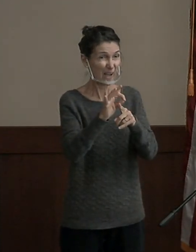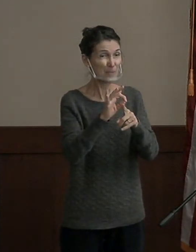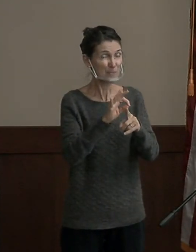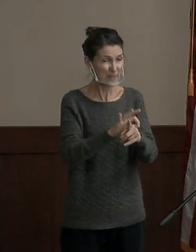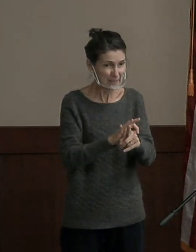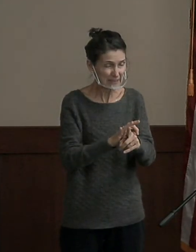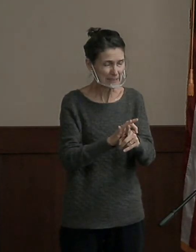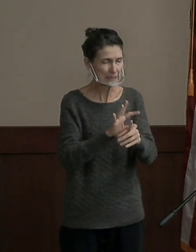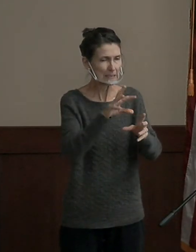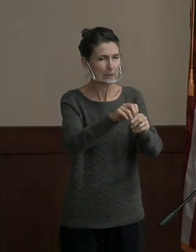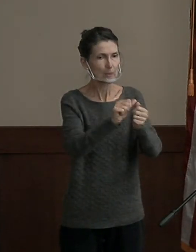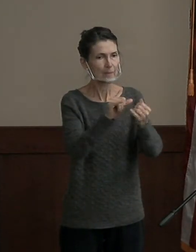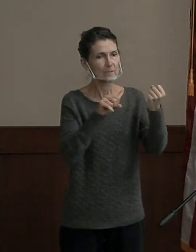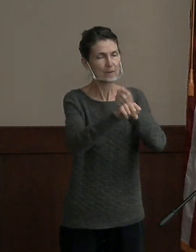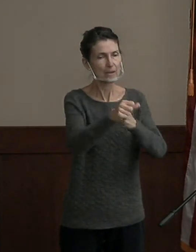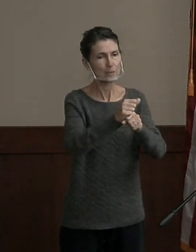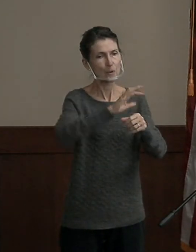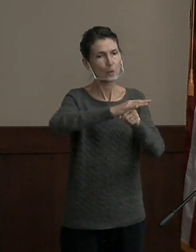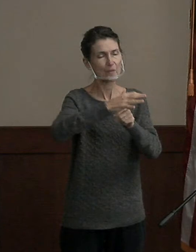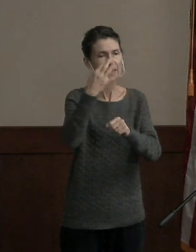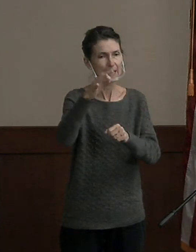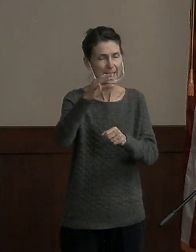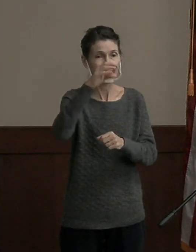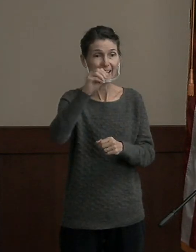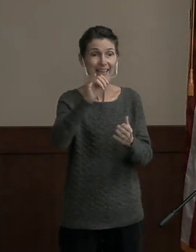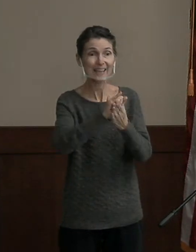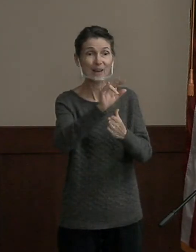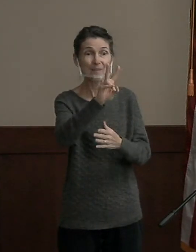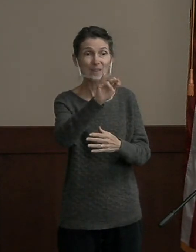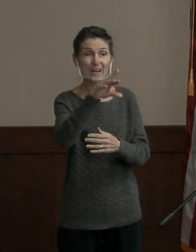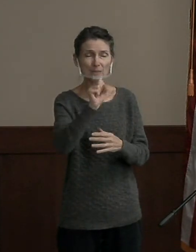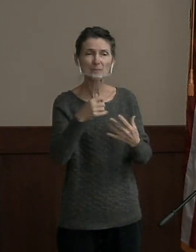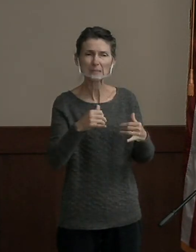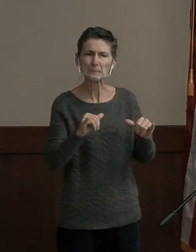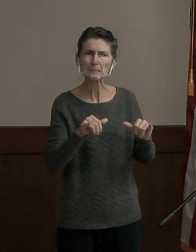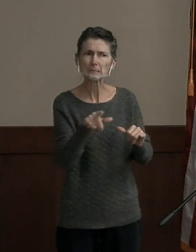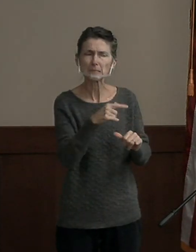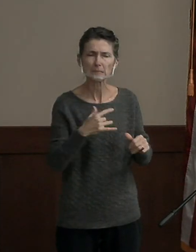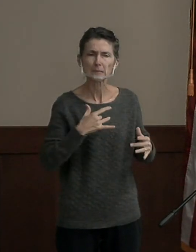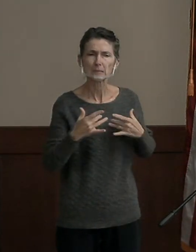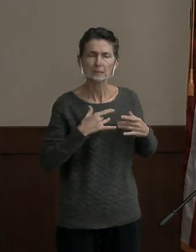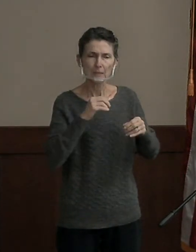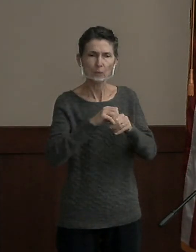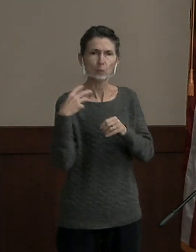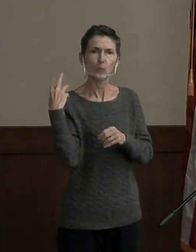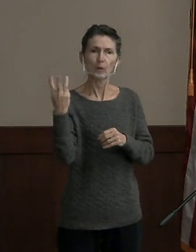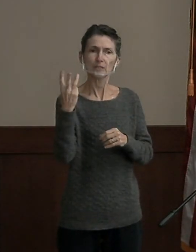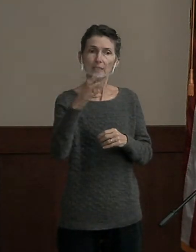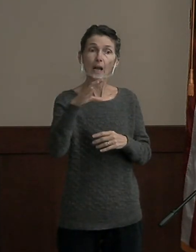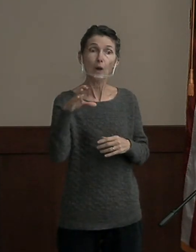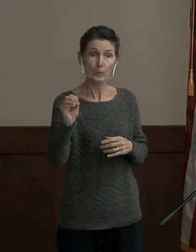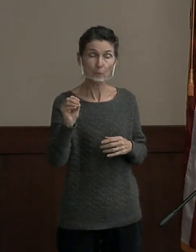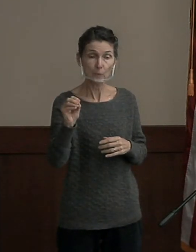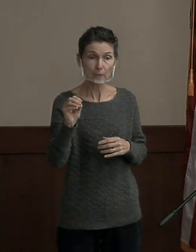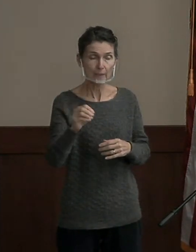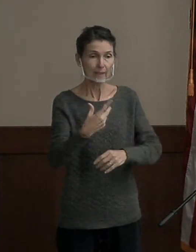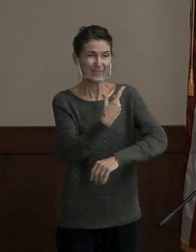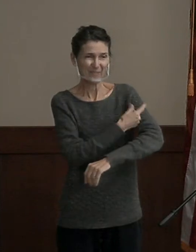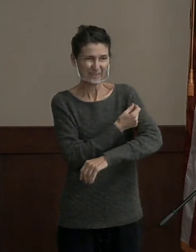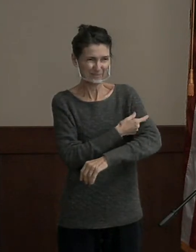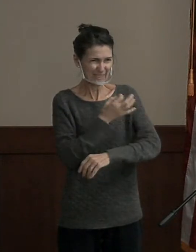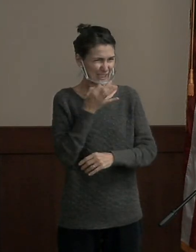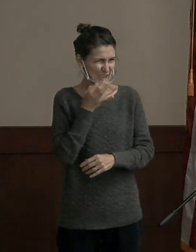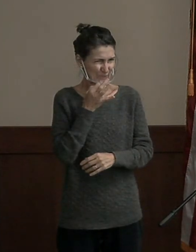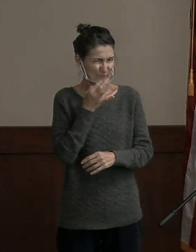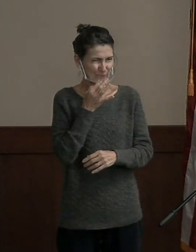fight against COVID-19, and the virus is still very much a concern in Washington County. While a vaccine is right around